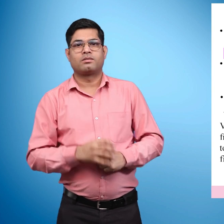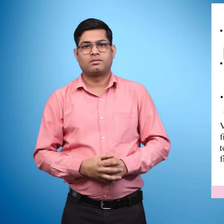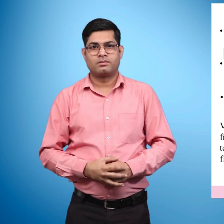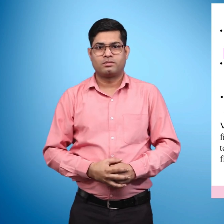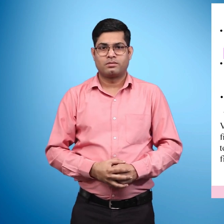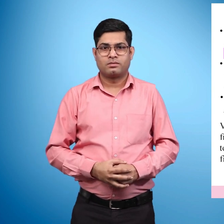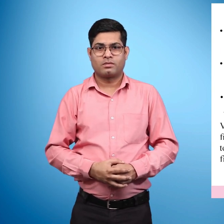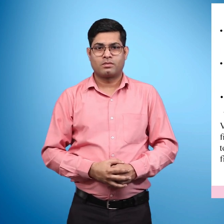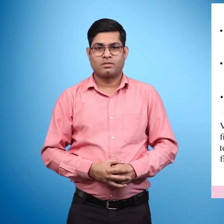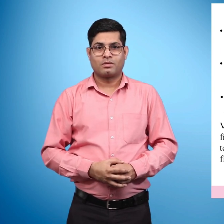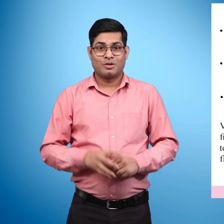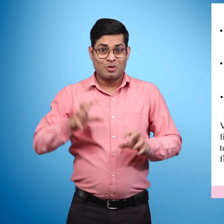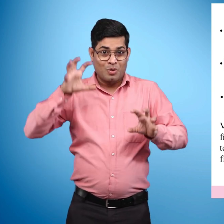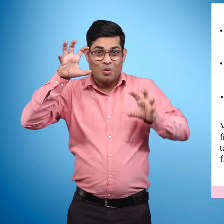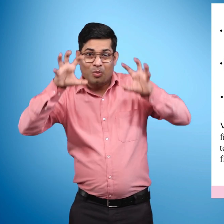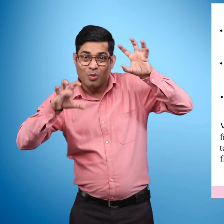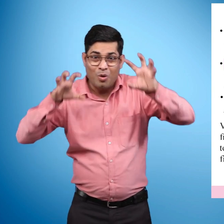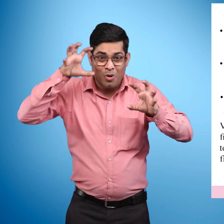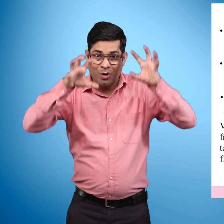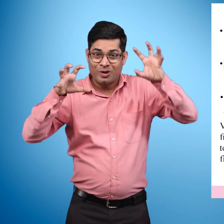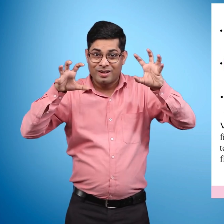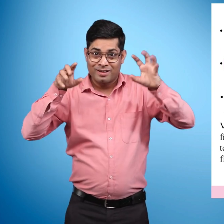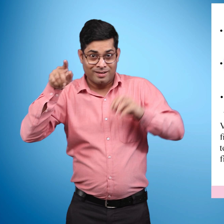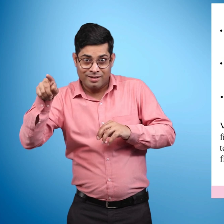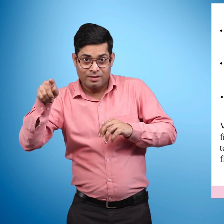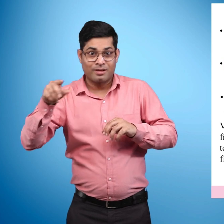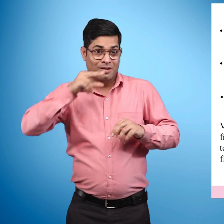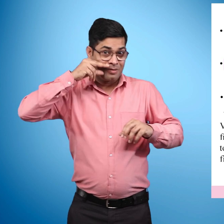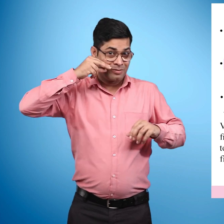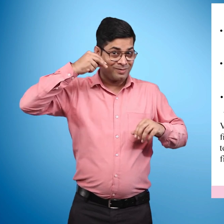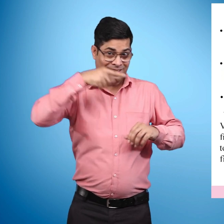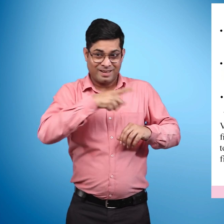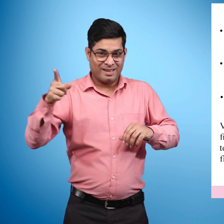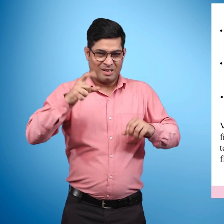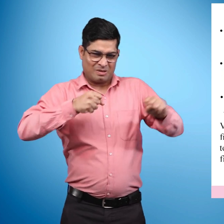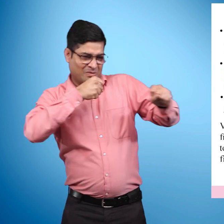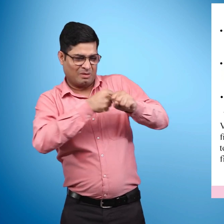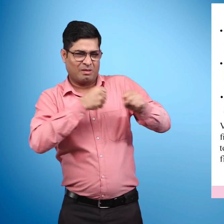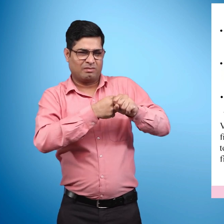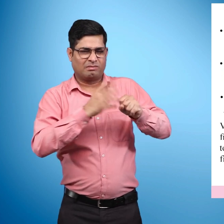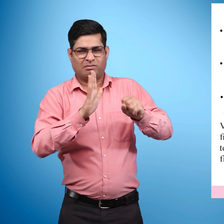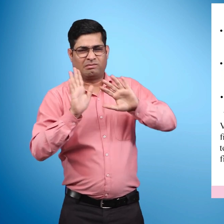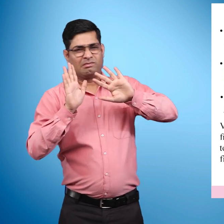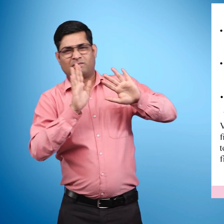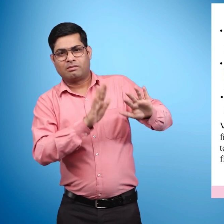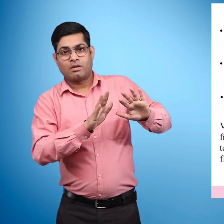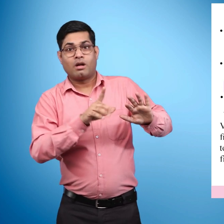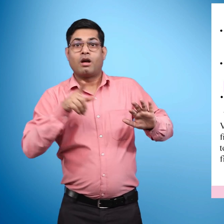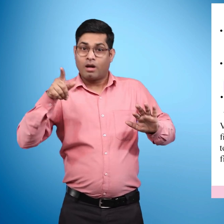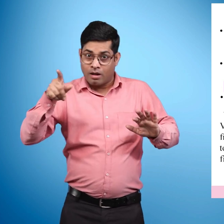of rock. The ghost avoided a wrestling bout with Vijay Singh but decided to conquer him